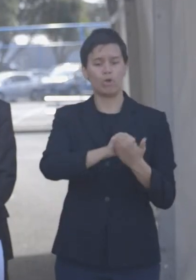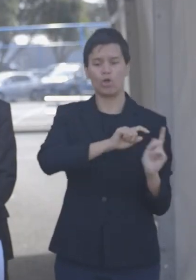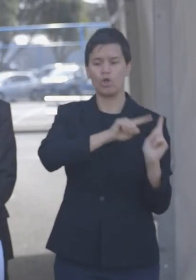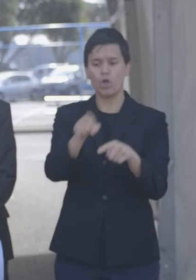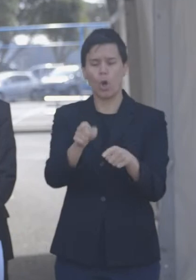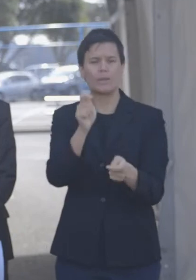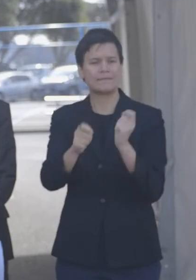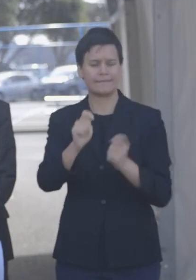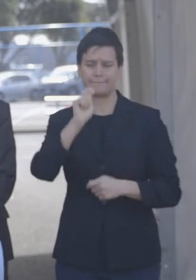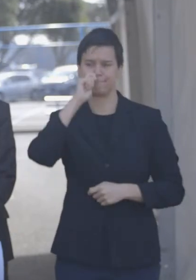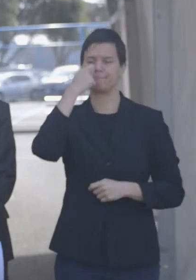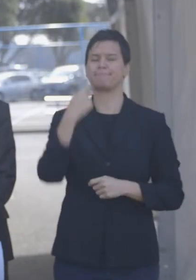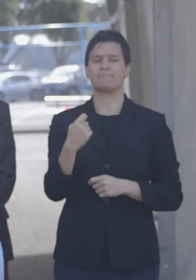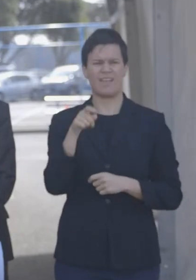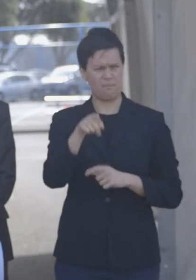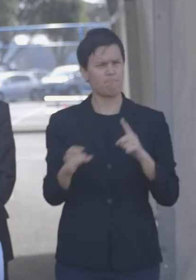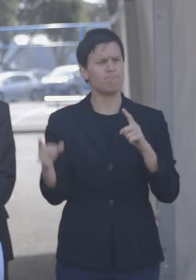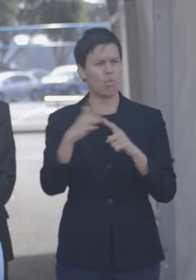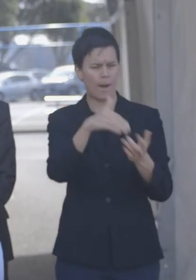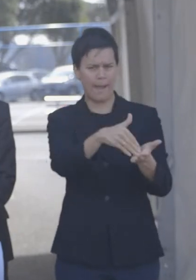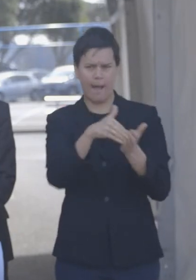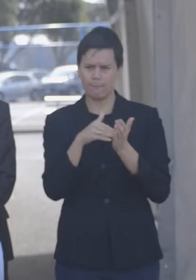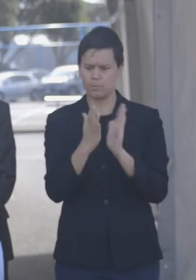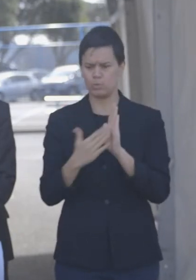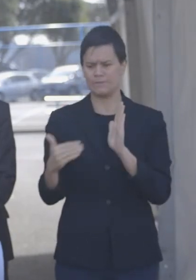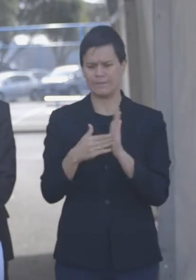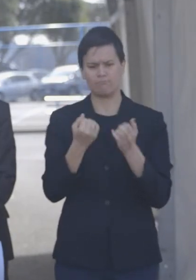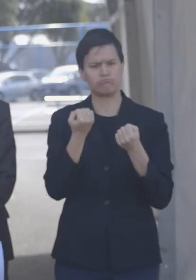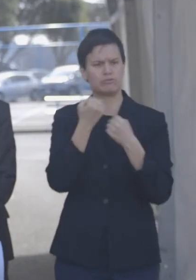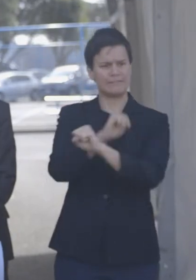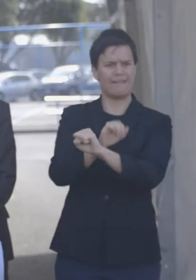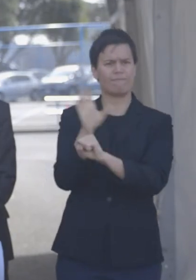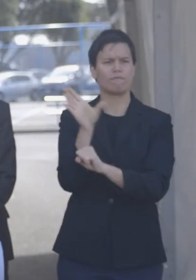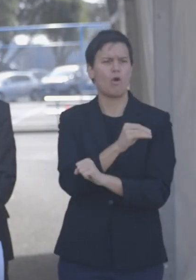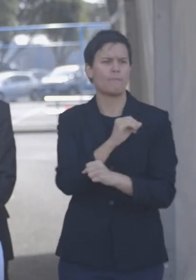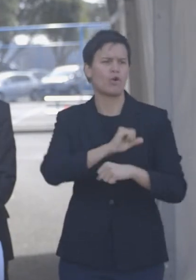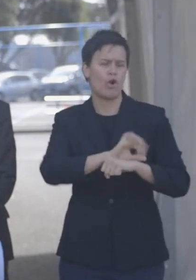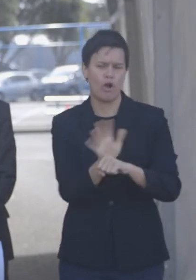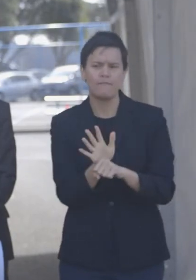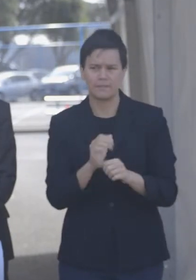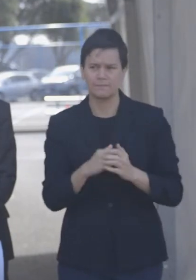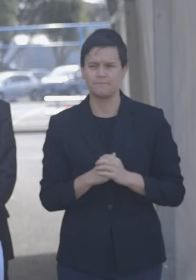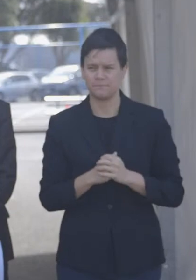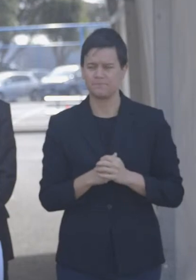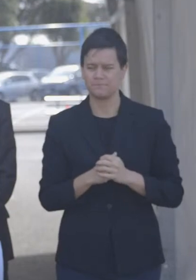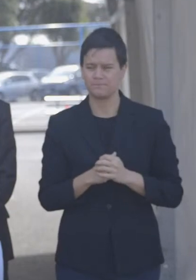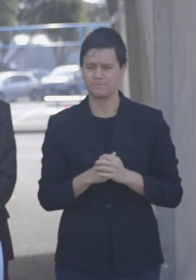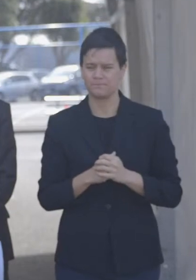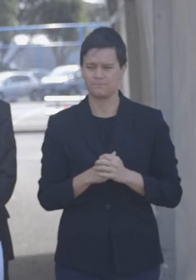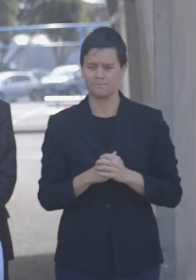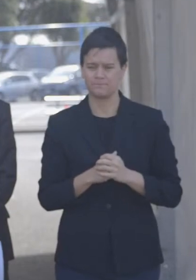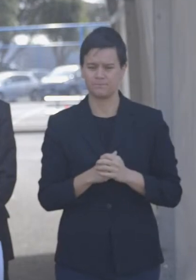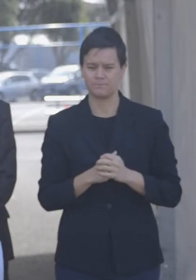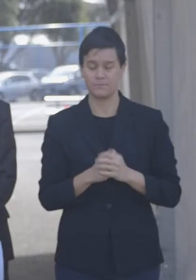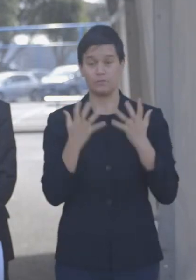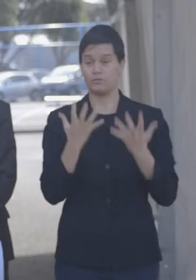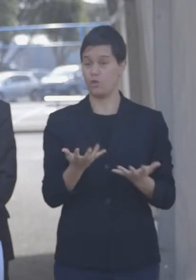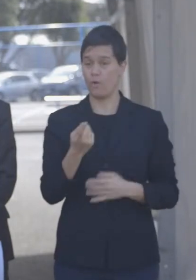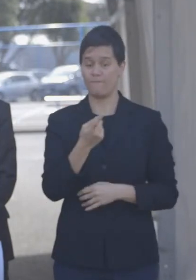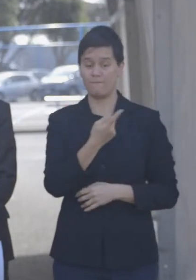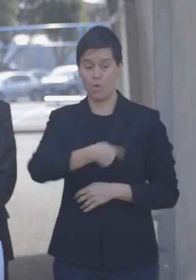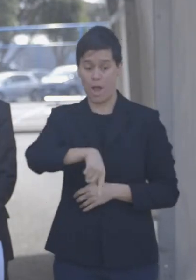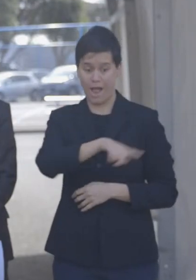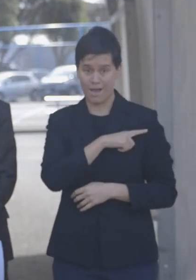important part of us protecting ourselves from the risk of COVID as we move forward. So essentially for us,